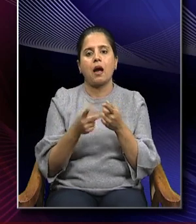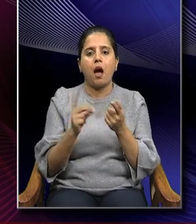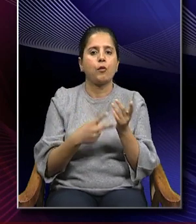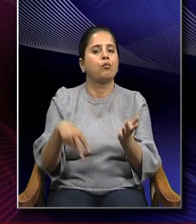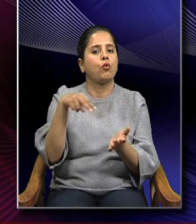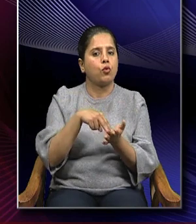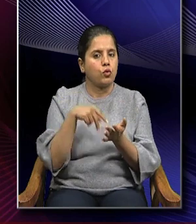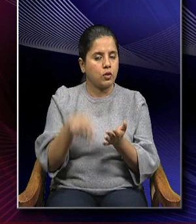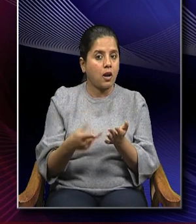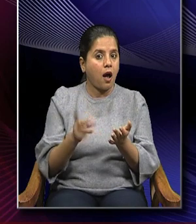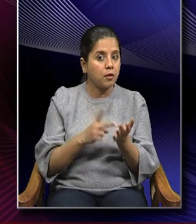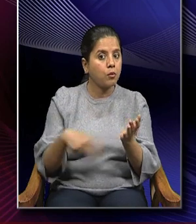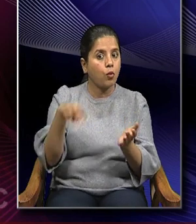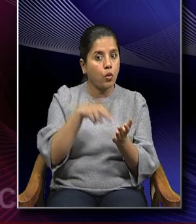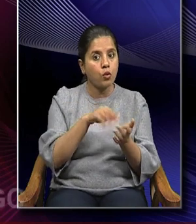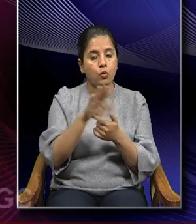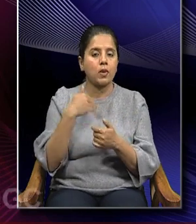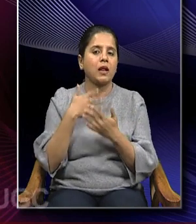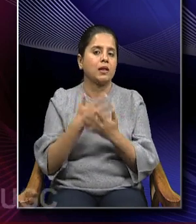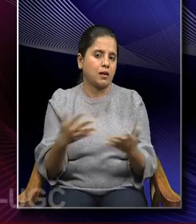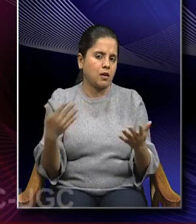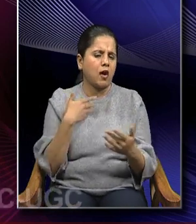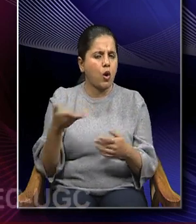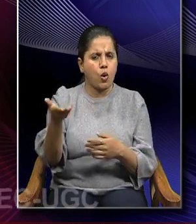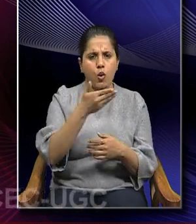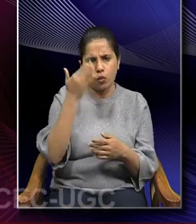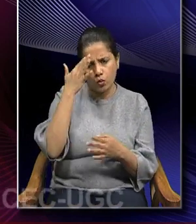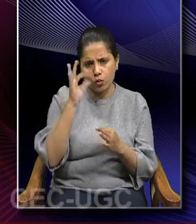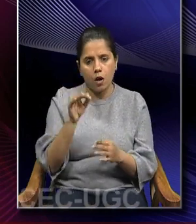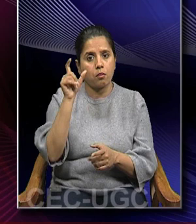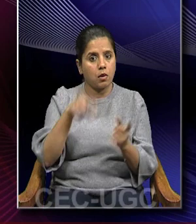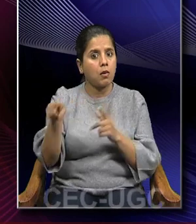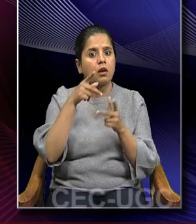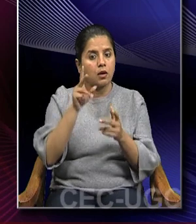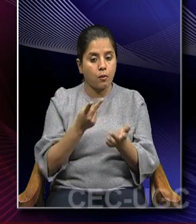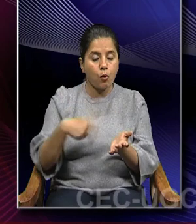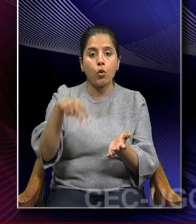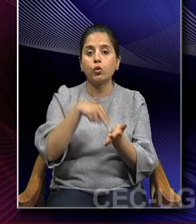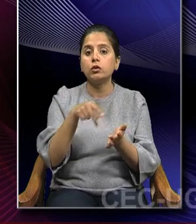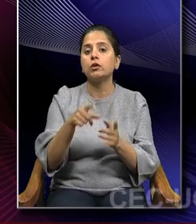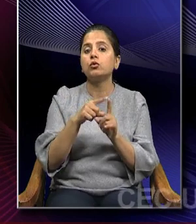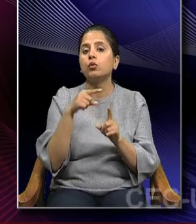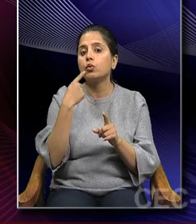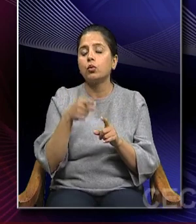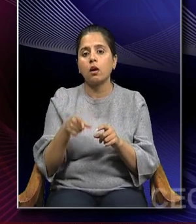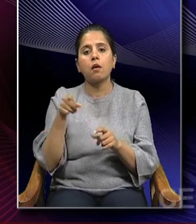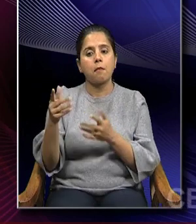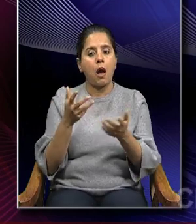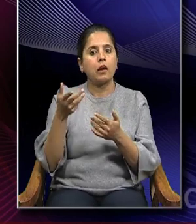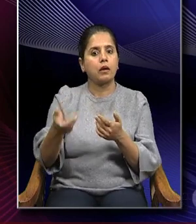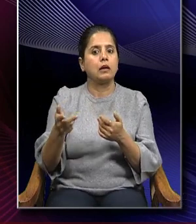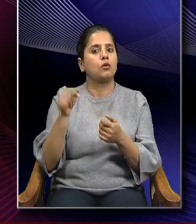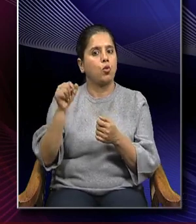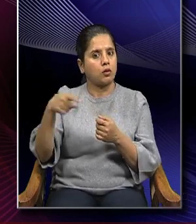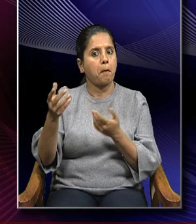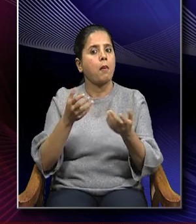are actually repositioning our product. And we all know that people say that positioning is done by the marketers, but to